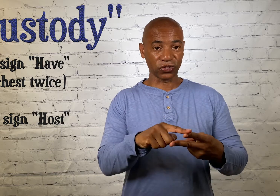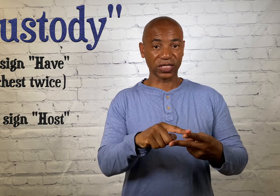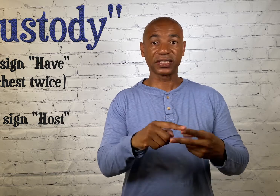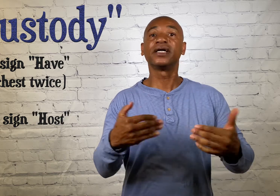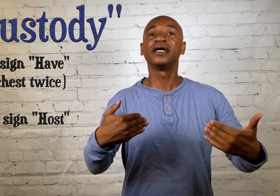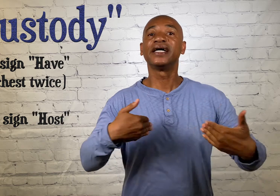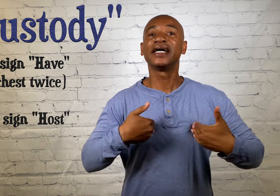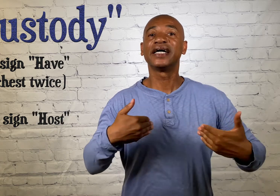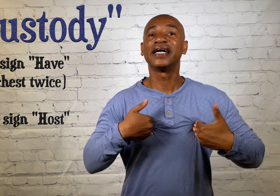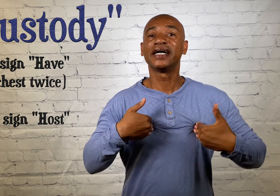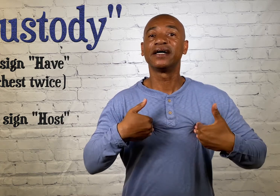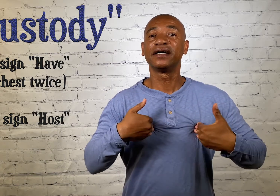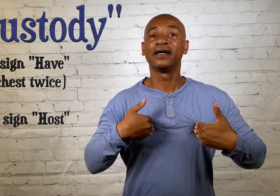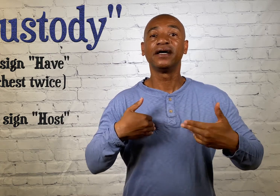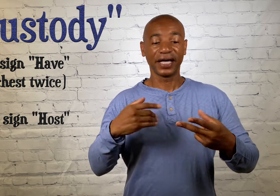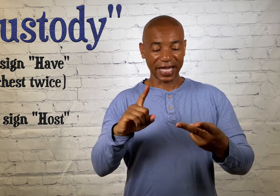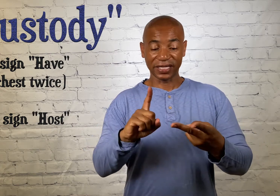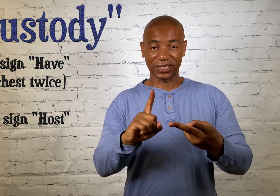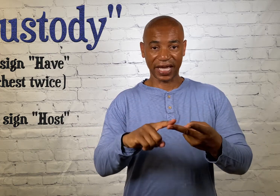is, and the second,